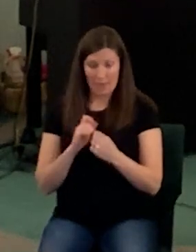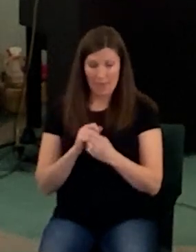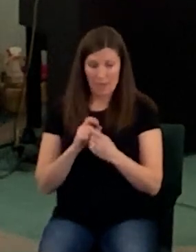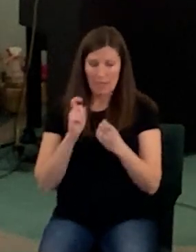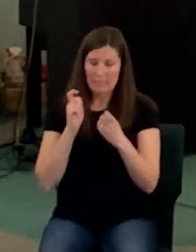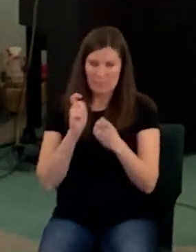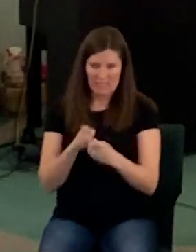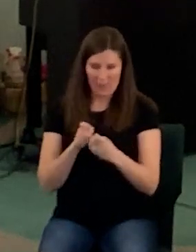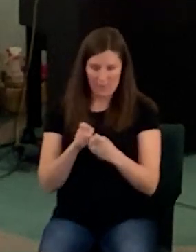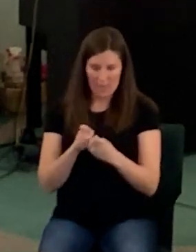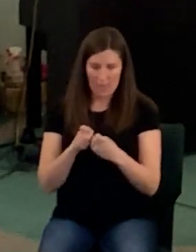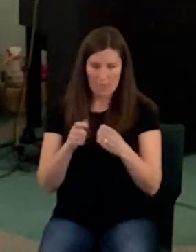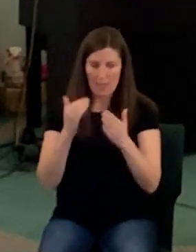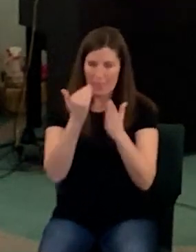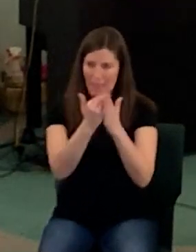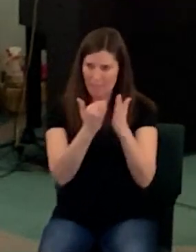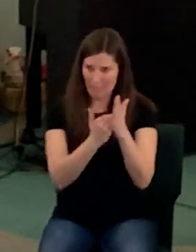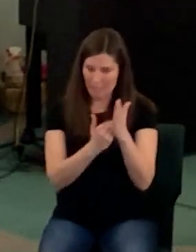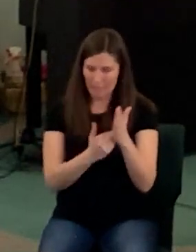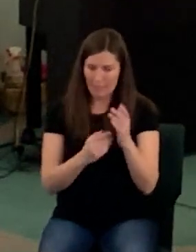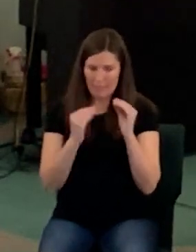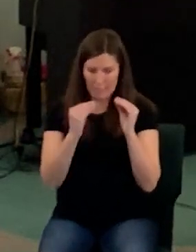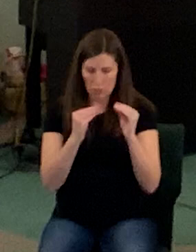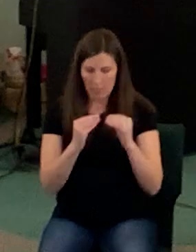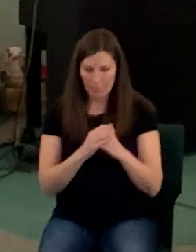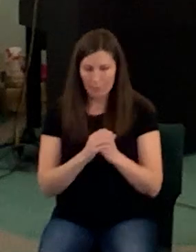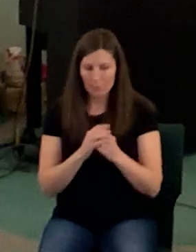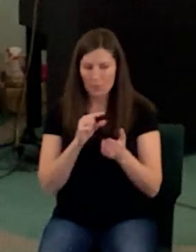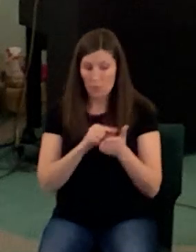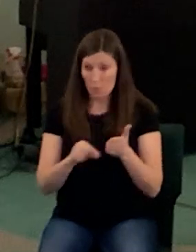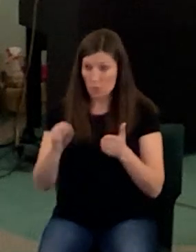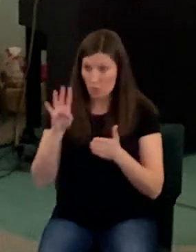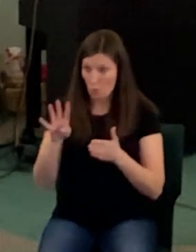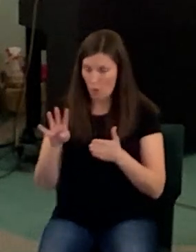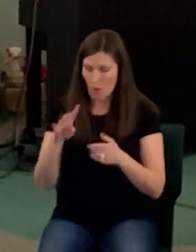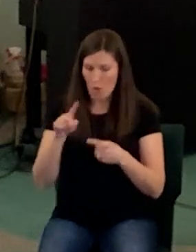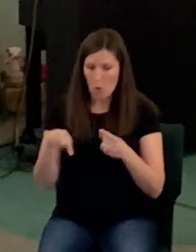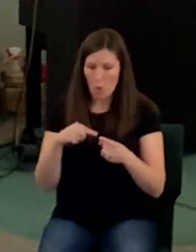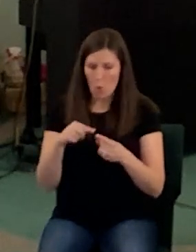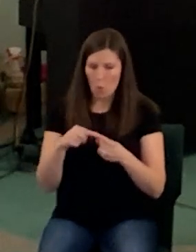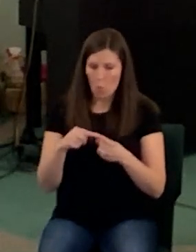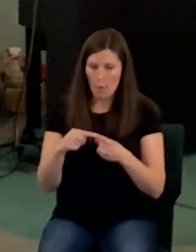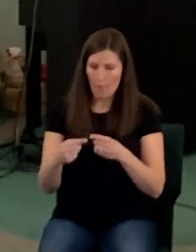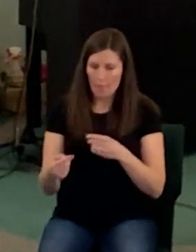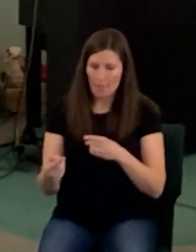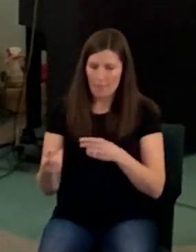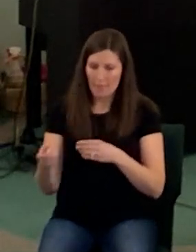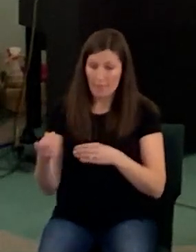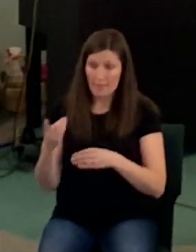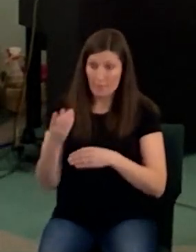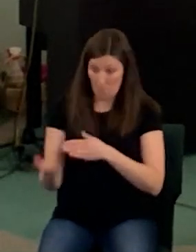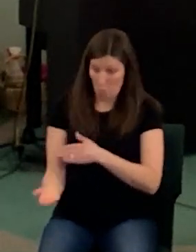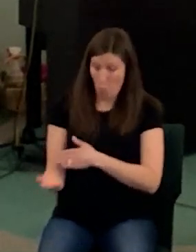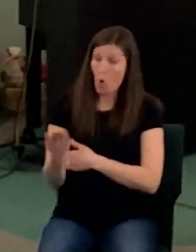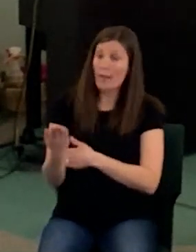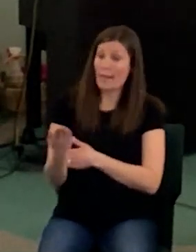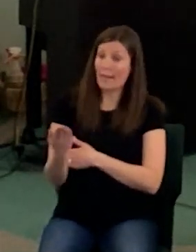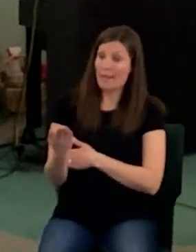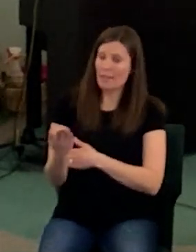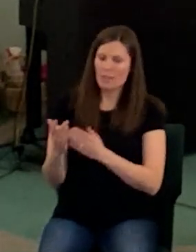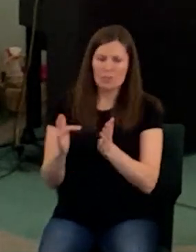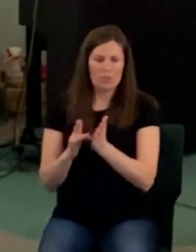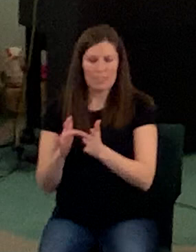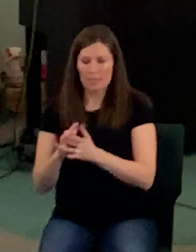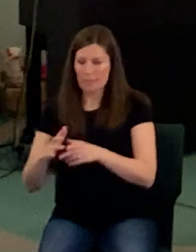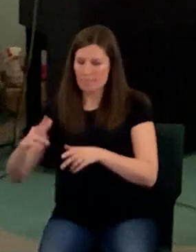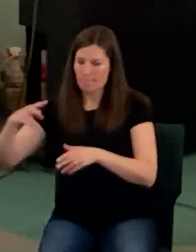in verse 4. But when the day was now breaking, Jesus stood on the beach, yet the disciples did not know